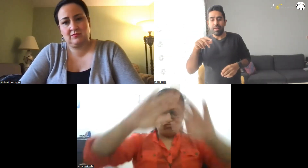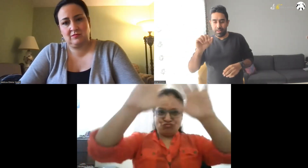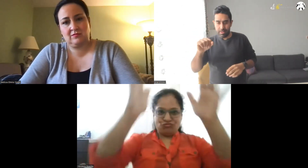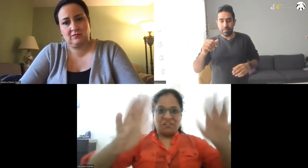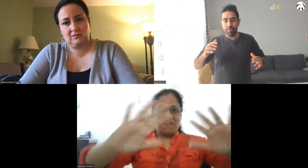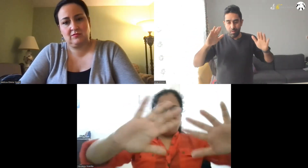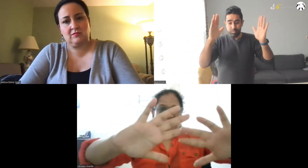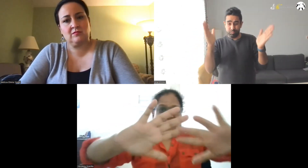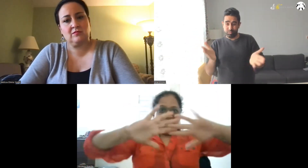hips.